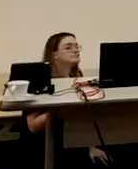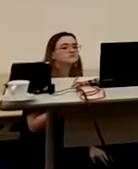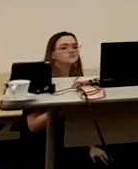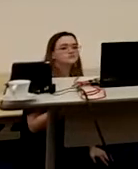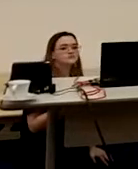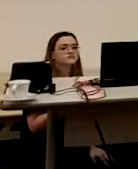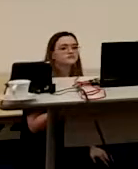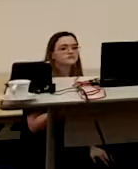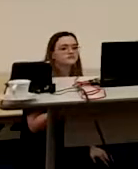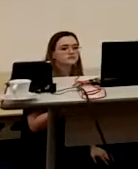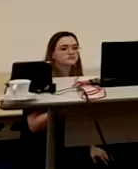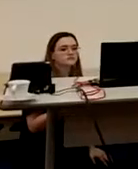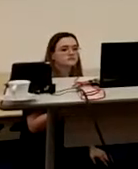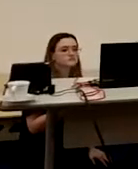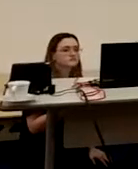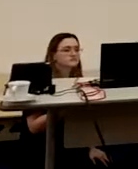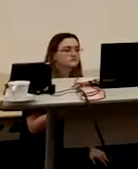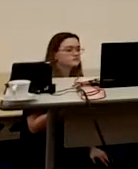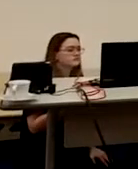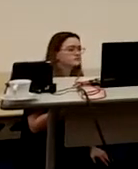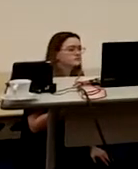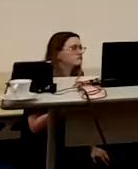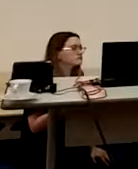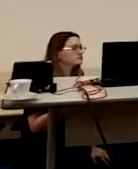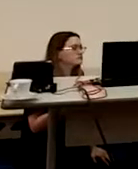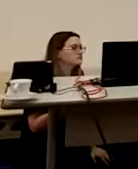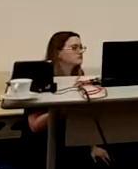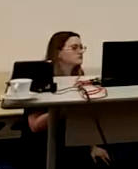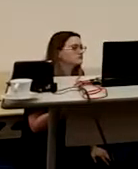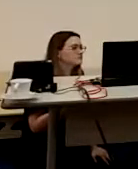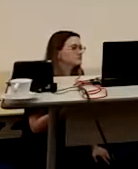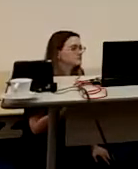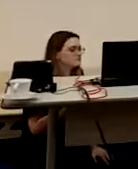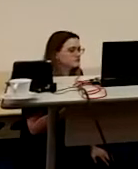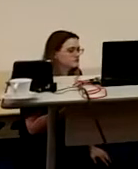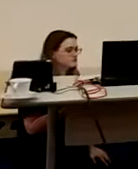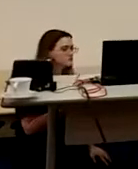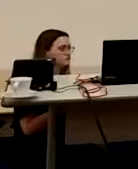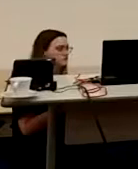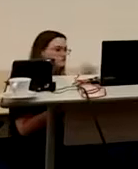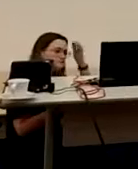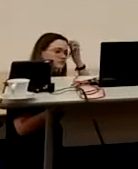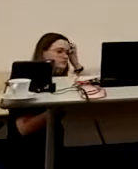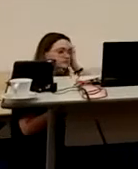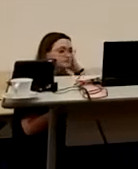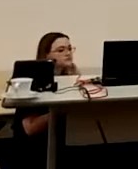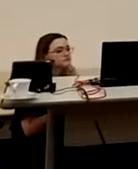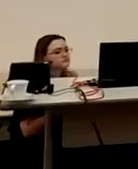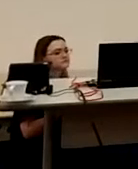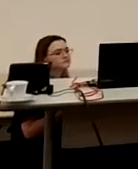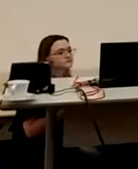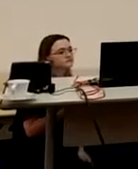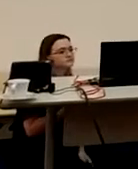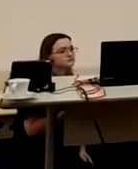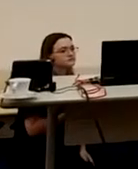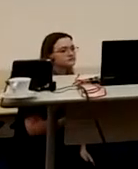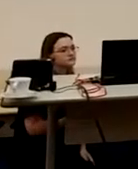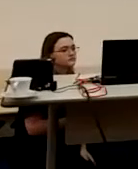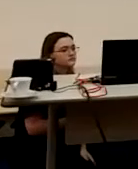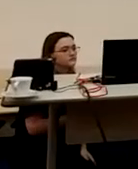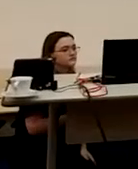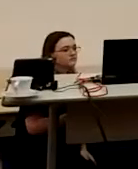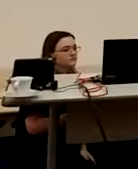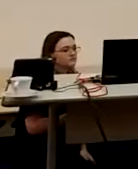the signing in table, and there'll be someone there who will be able to assist you with that. There will be